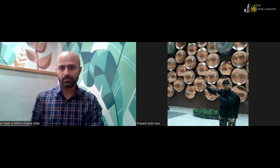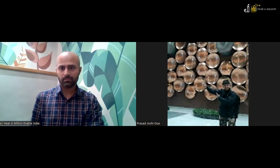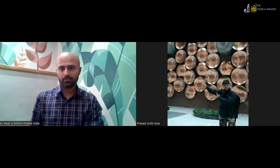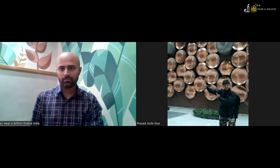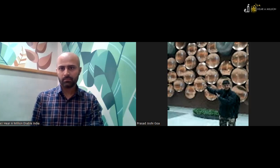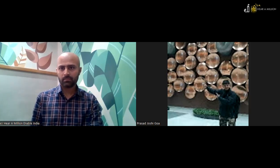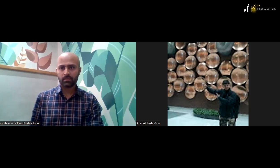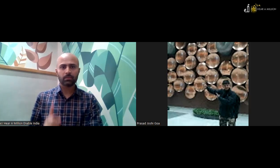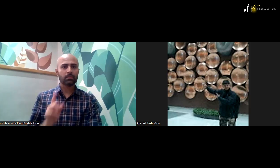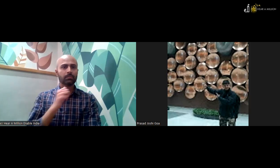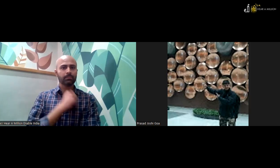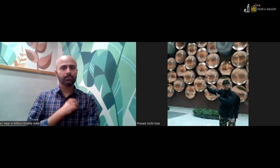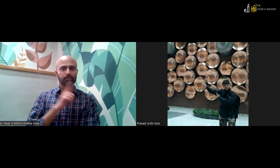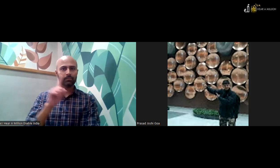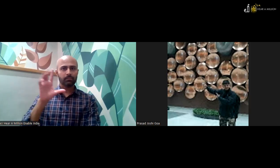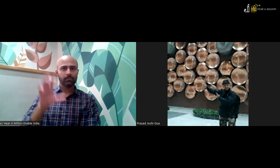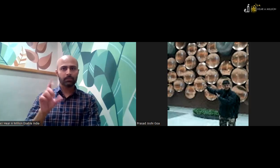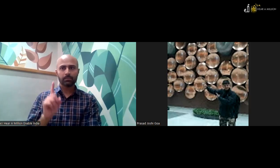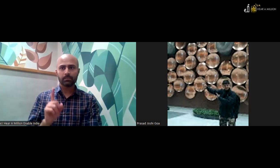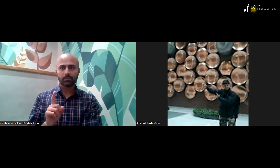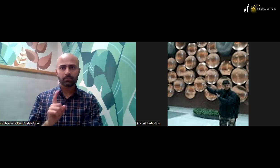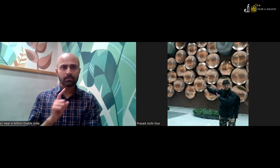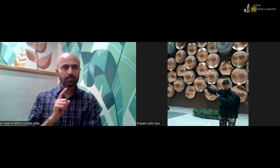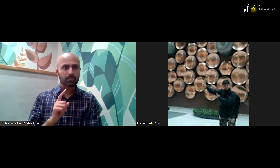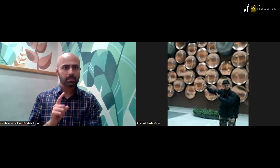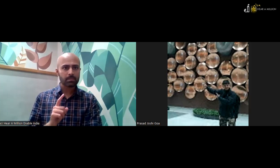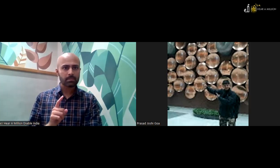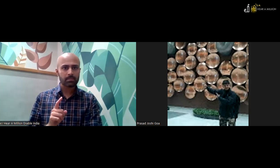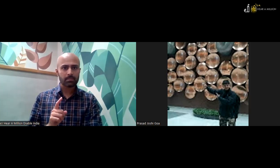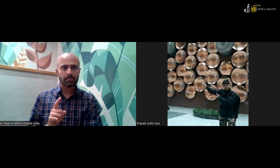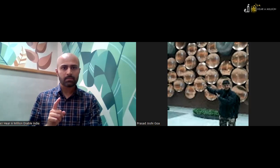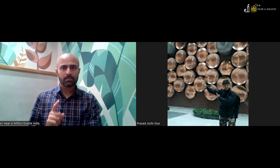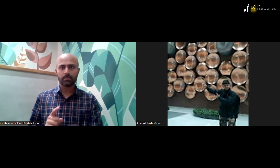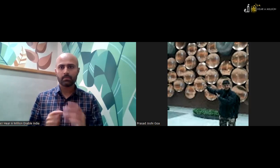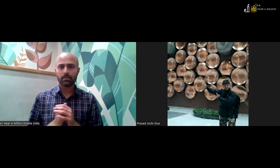there is some internet issue. Prasad is not able to see us.